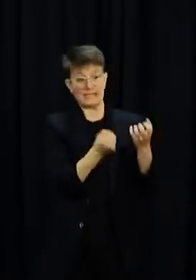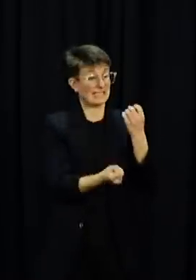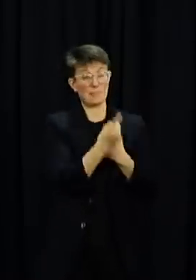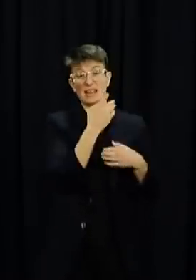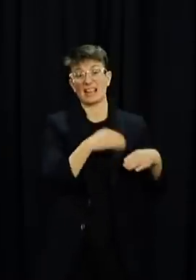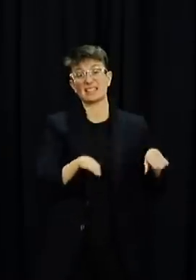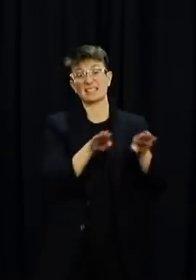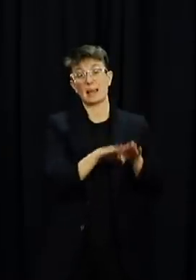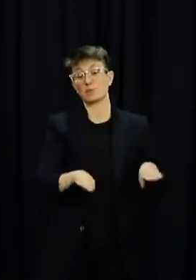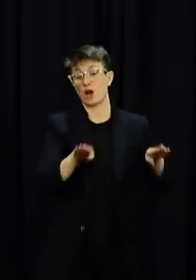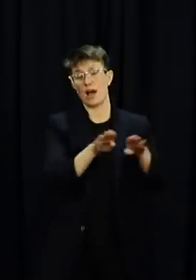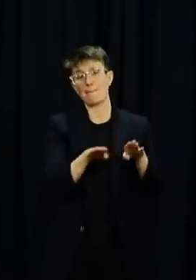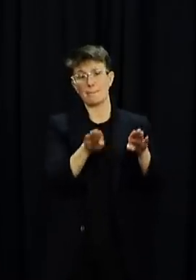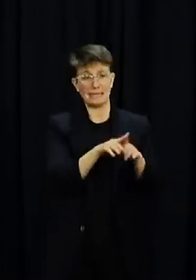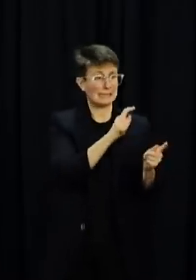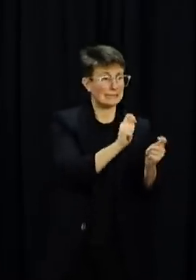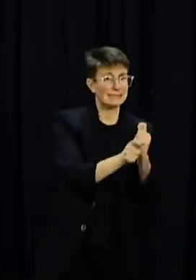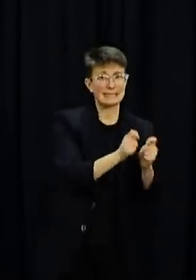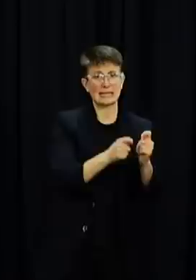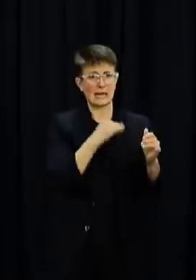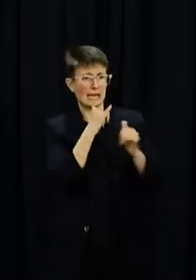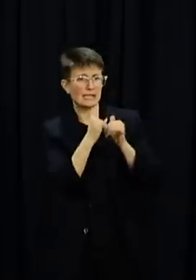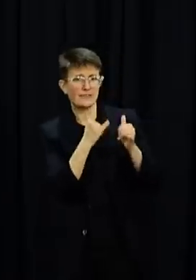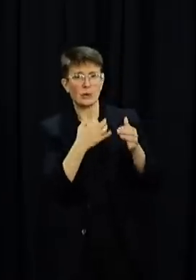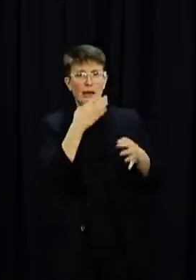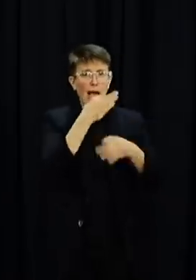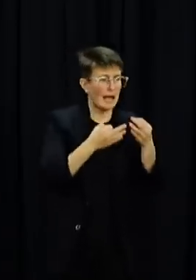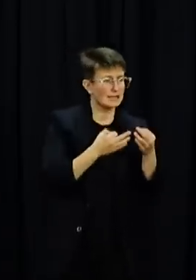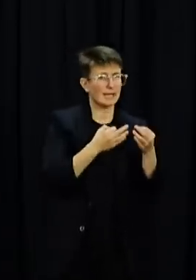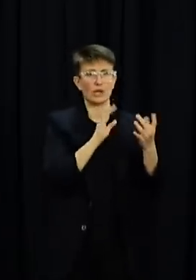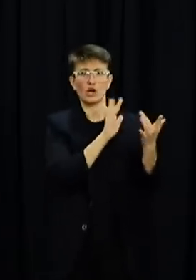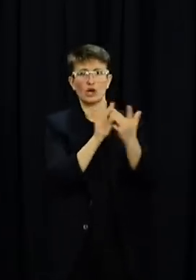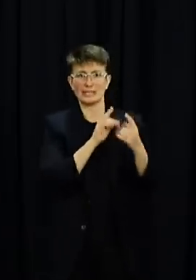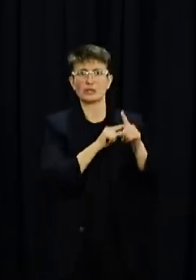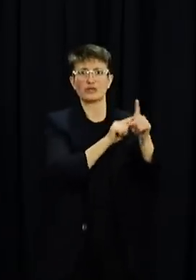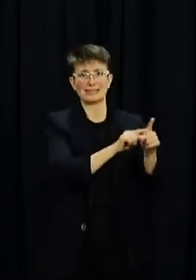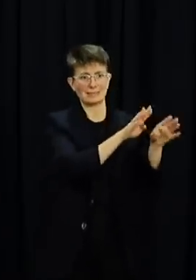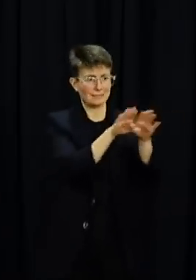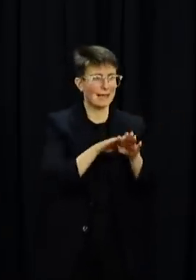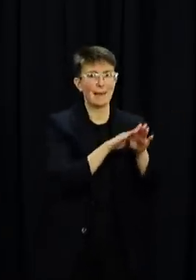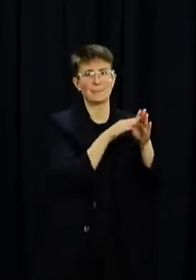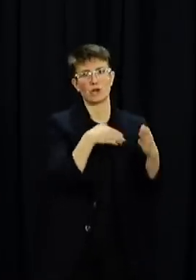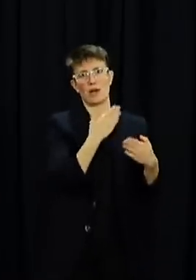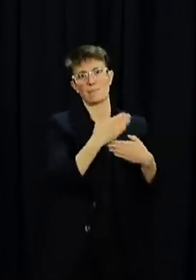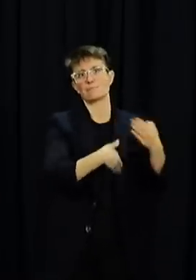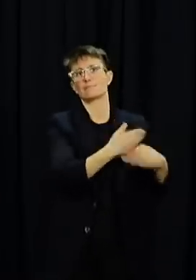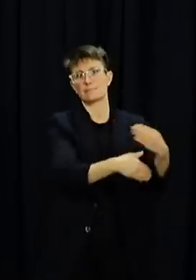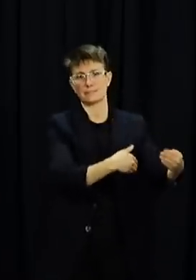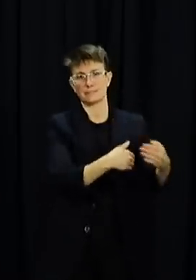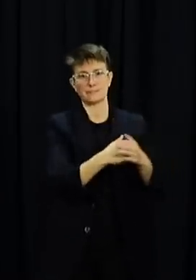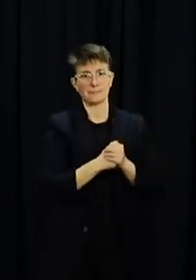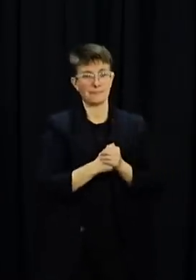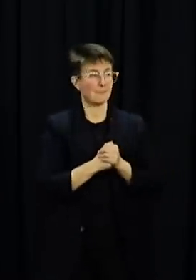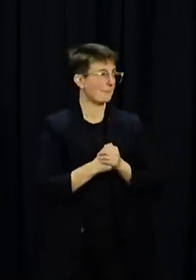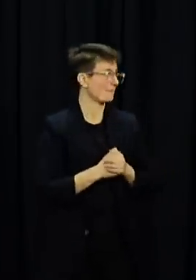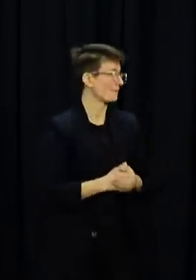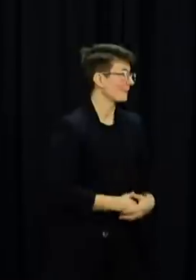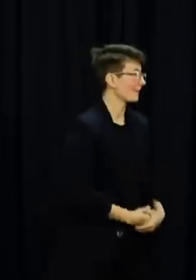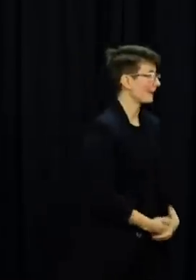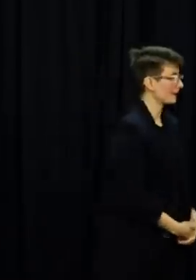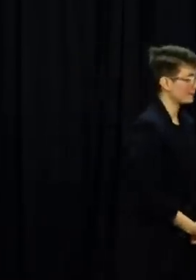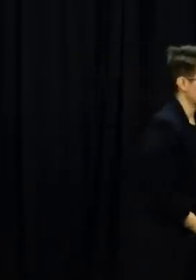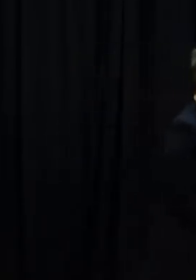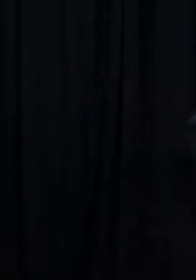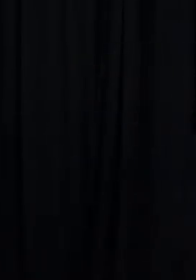we're providing that information at the next available opportunity. More details on why not go to alert level Yeah, just 3? to answer the question, I tried to cover that off in